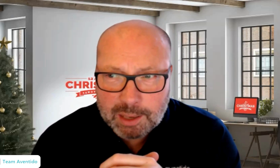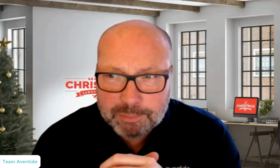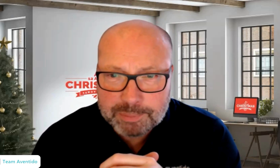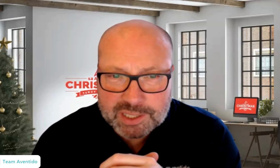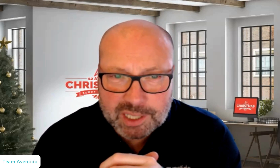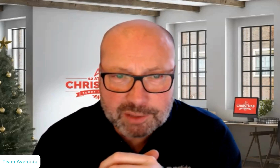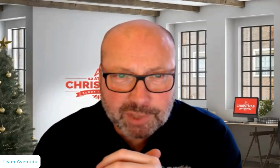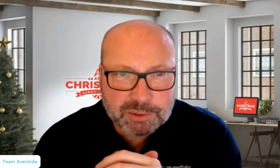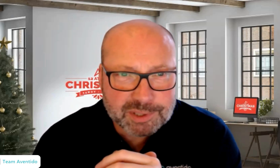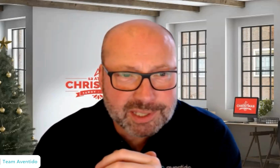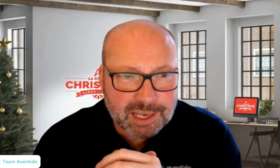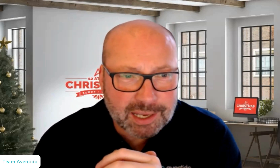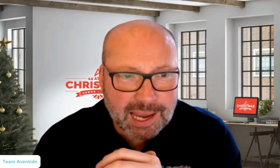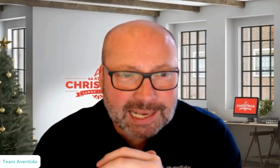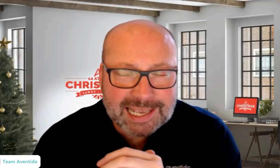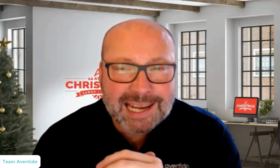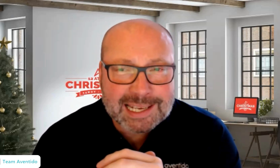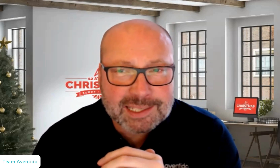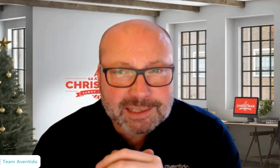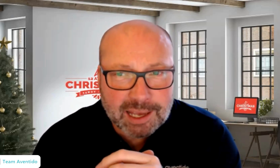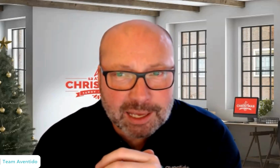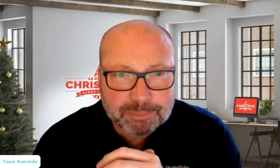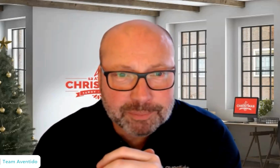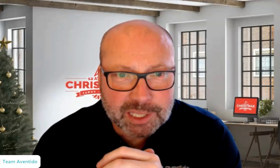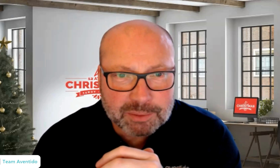But Rose Ayling-Ellis, did